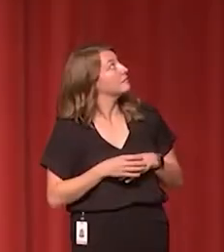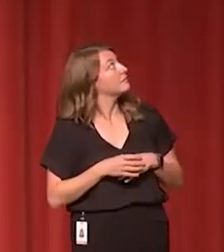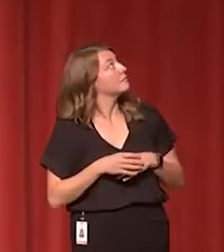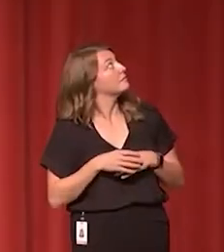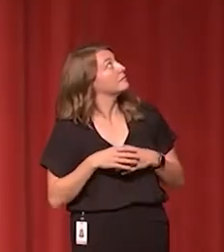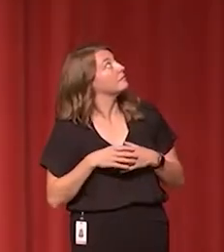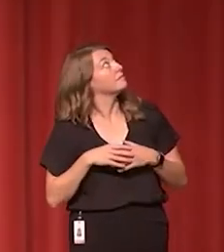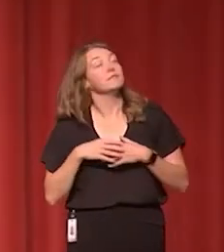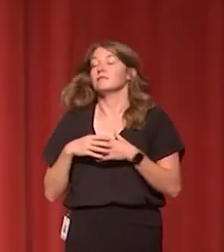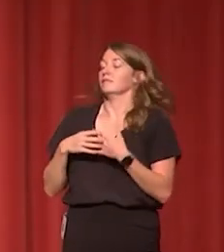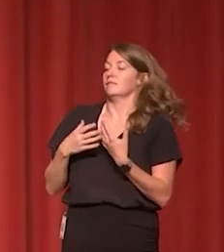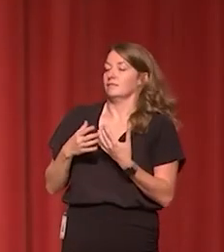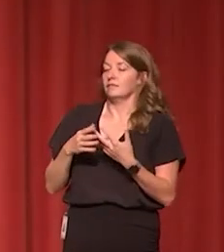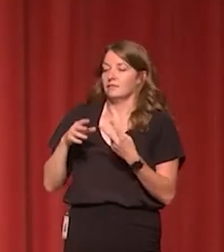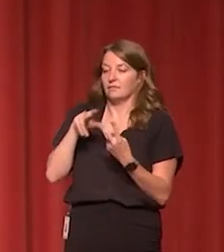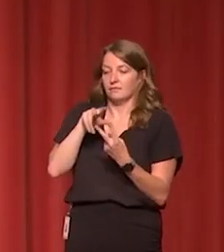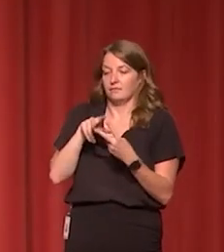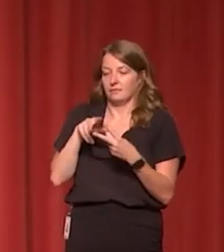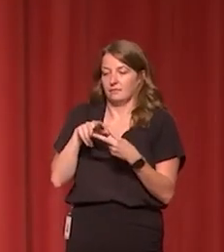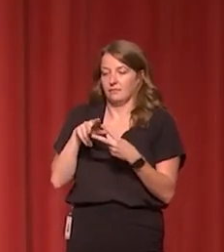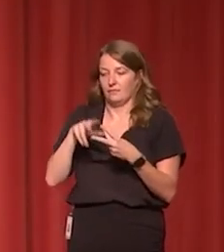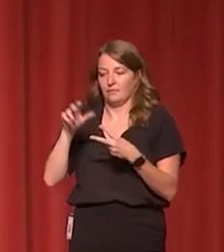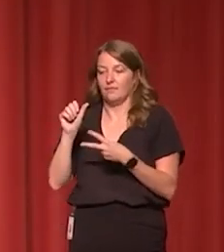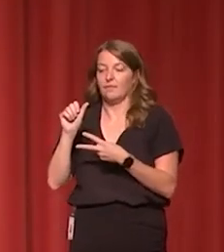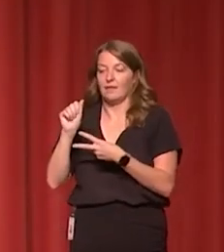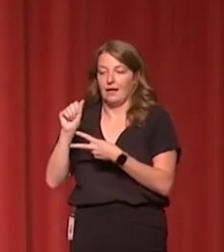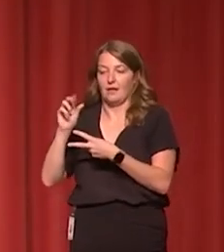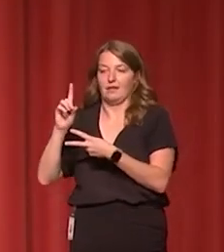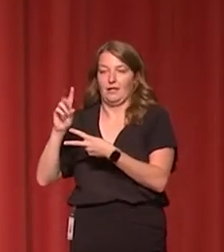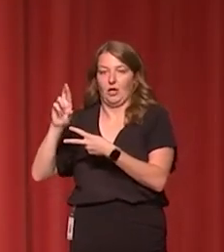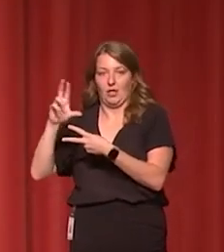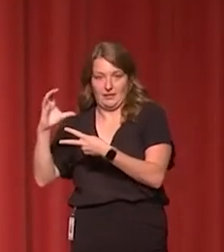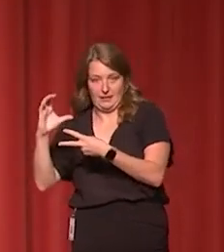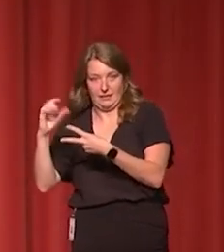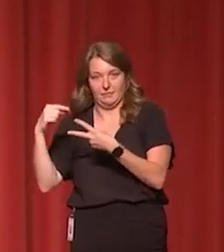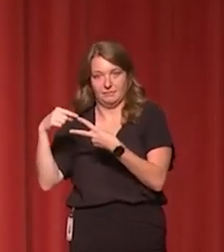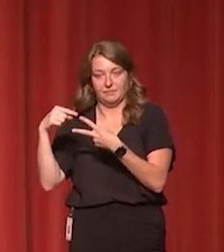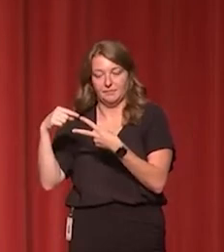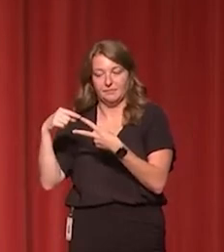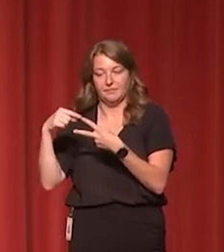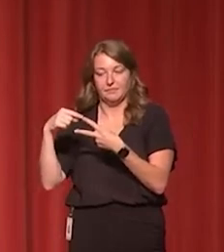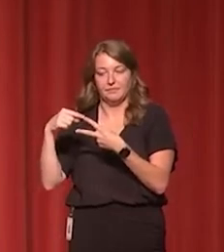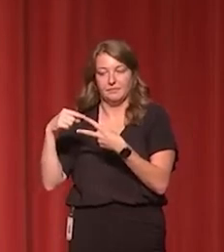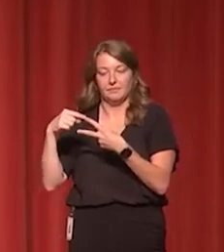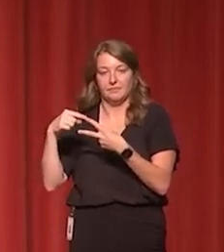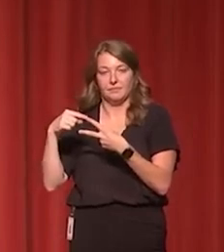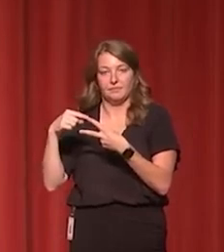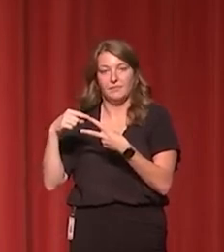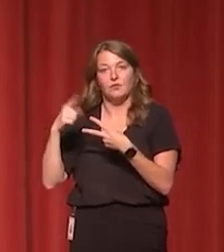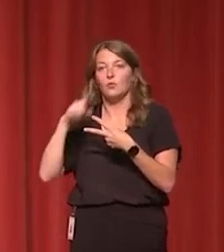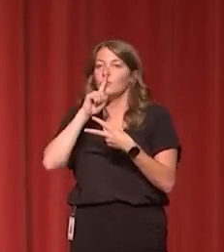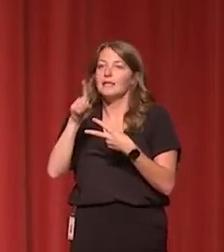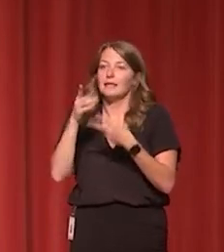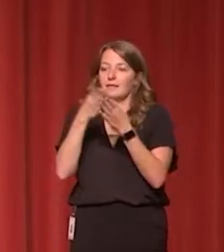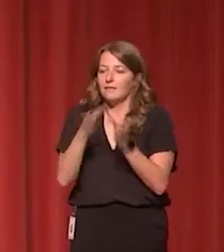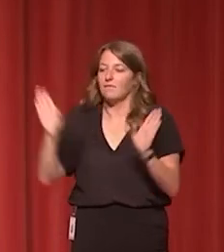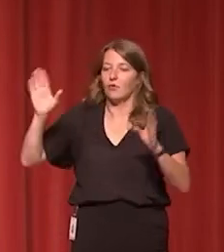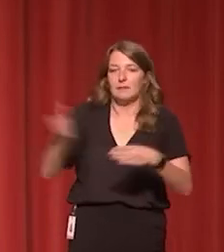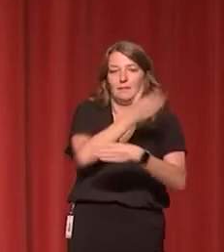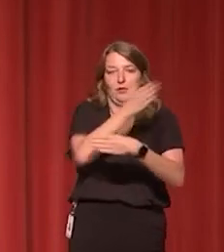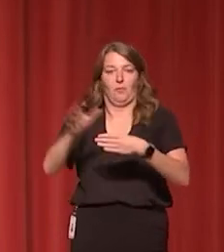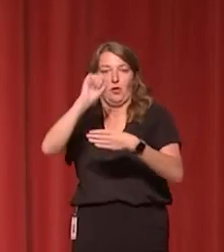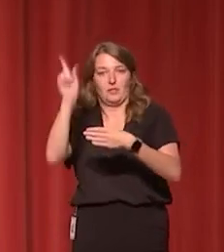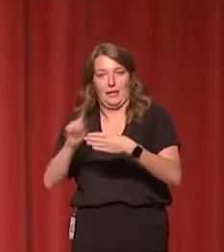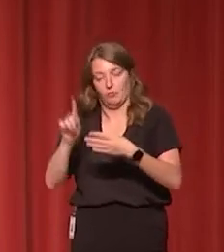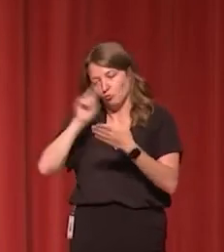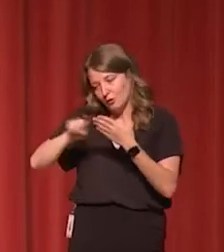excellence here in Alzheimer's research funded by the NIH, and it dominantly conducts research across the full spectrum of Alzheimer's, like